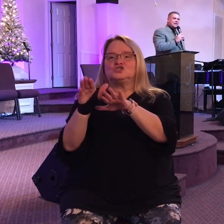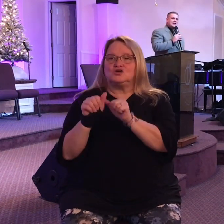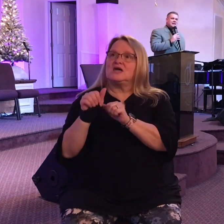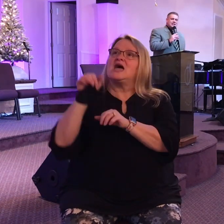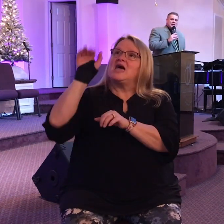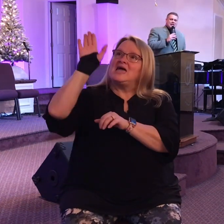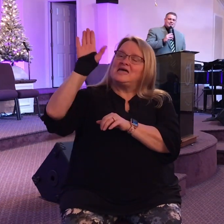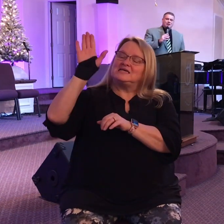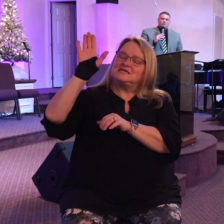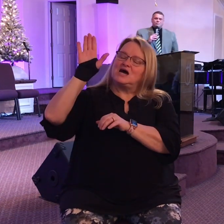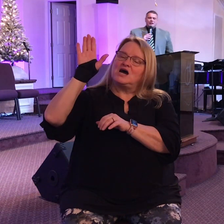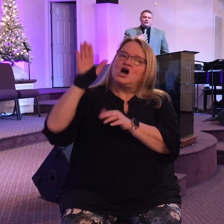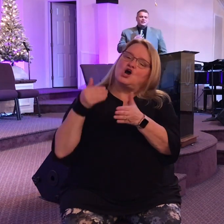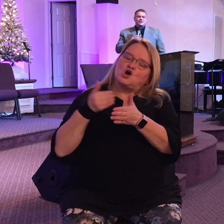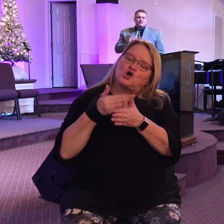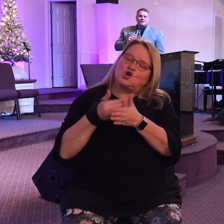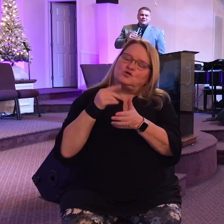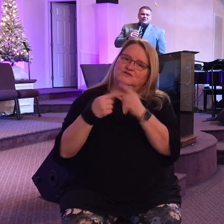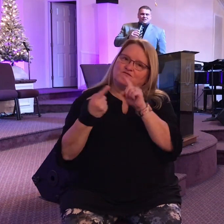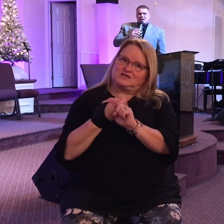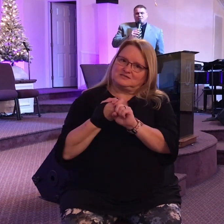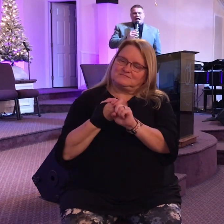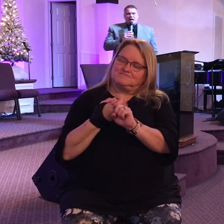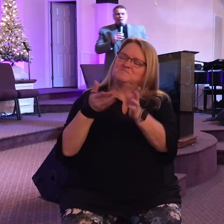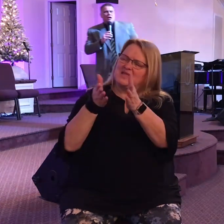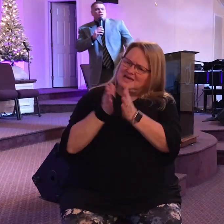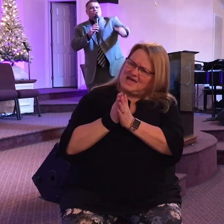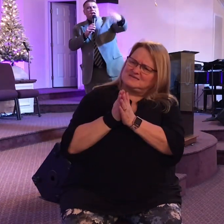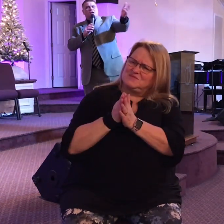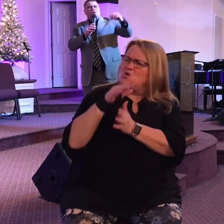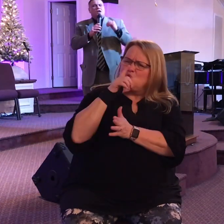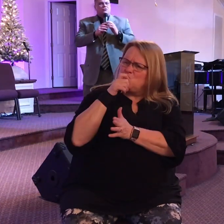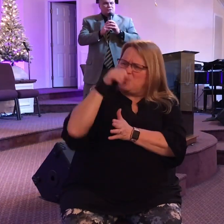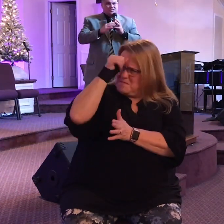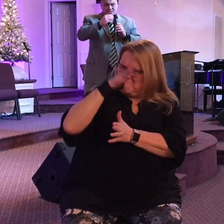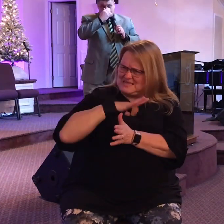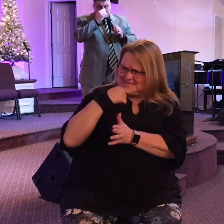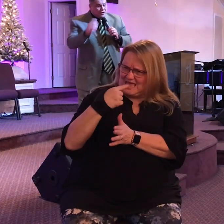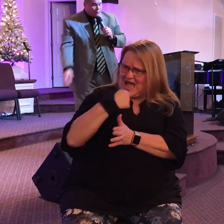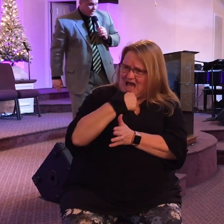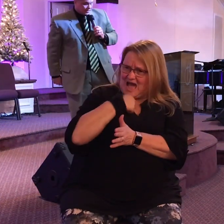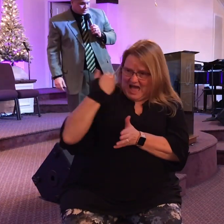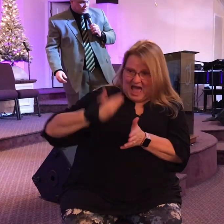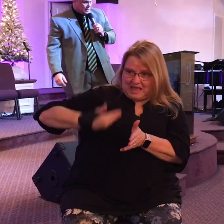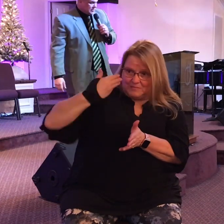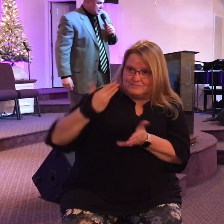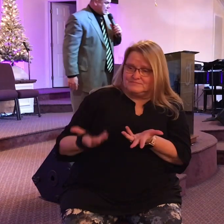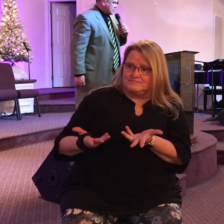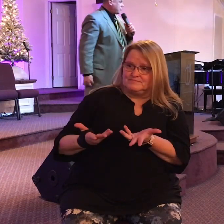time and he said, who do men say that I am? They're standing on the coast of Caesarea Philippi,